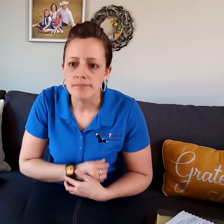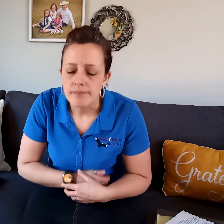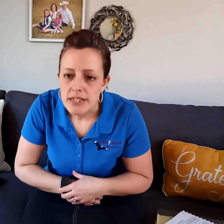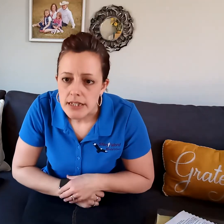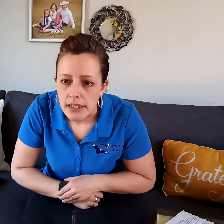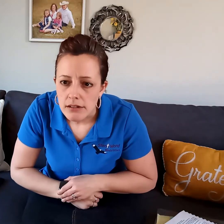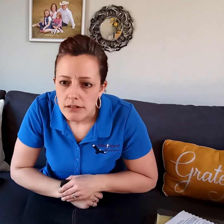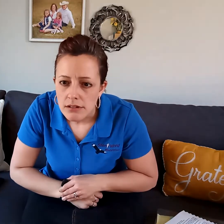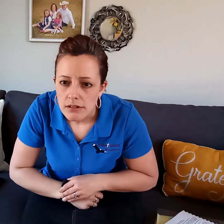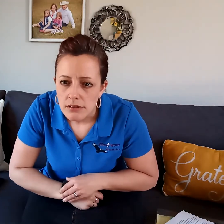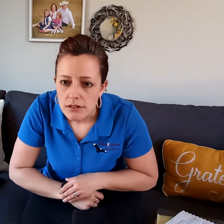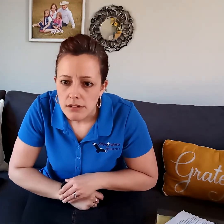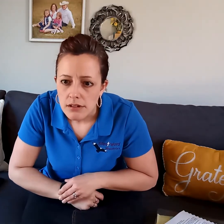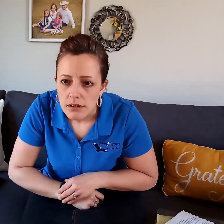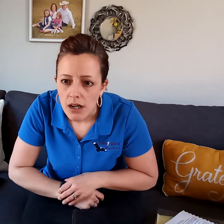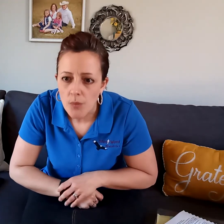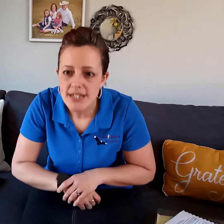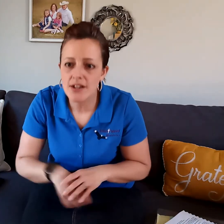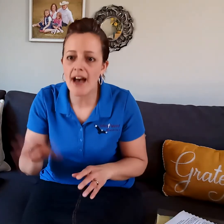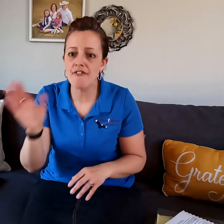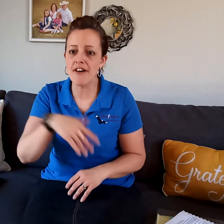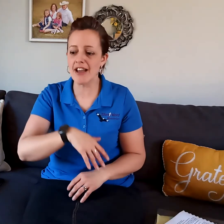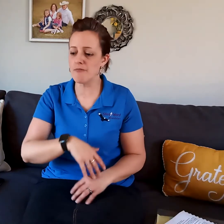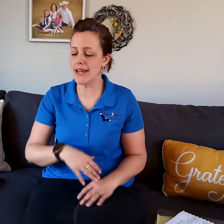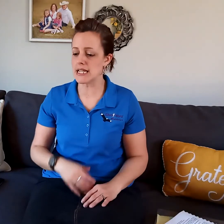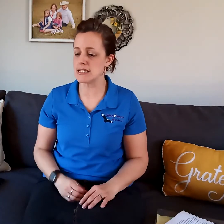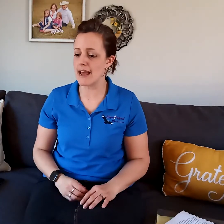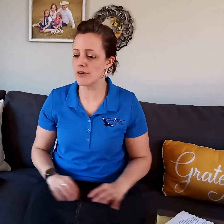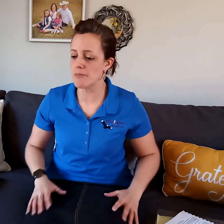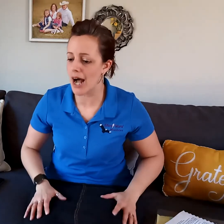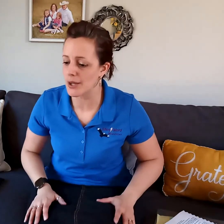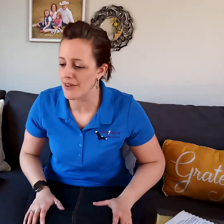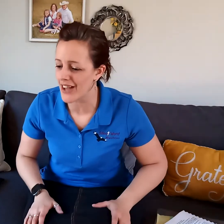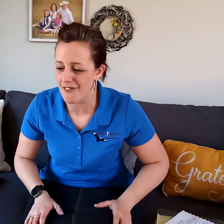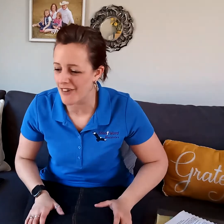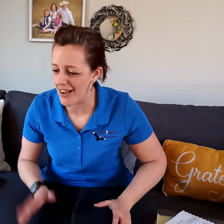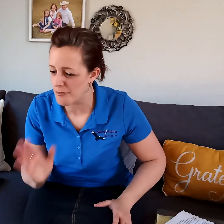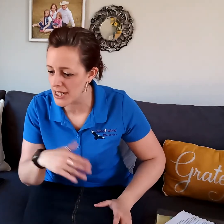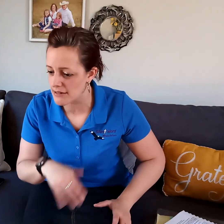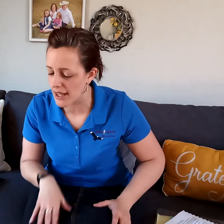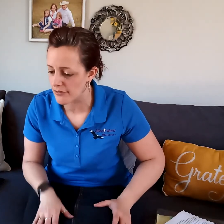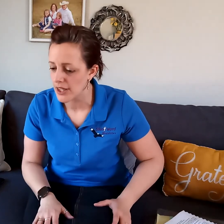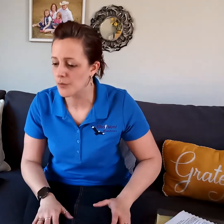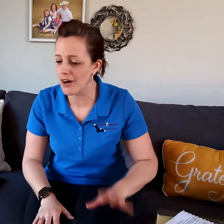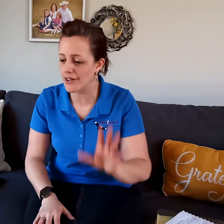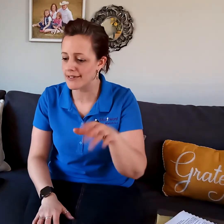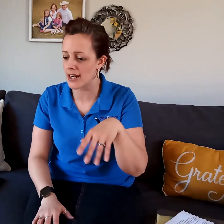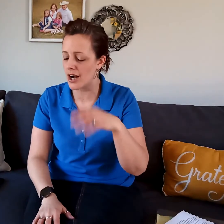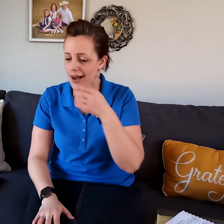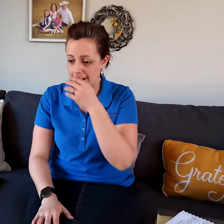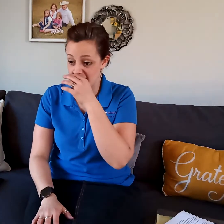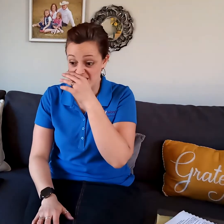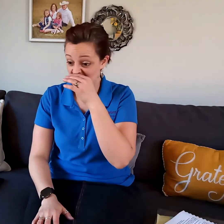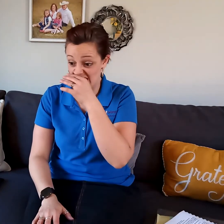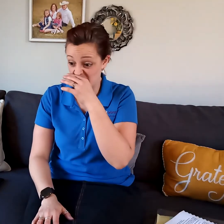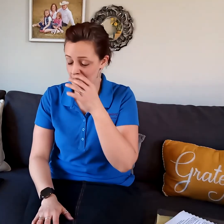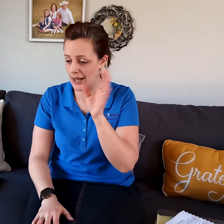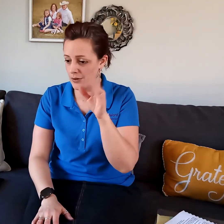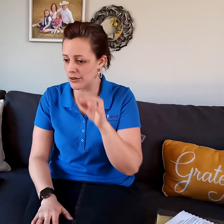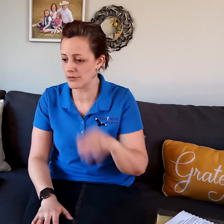me see. Oh, we still have 5 minutes. Never mind. We've got 5 minutes left. We already said our highs, and